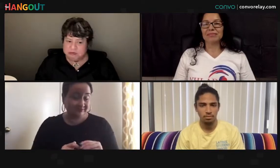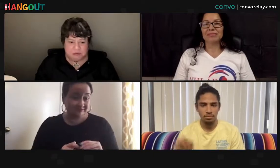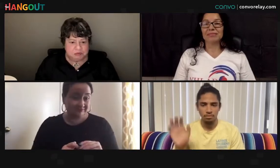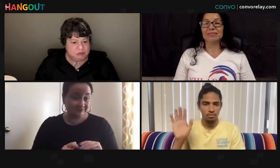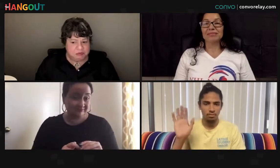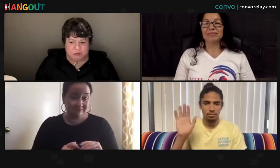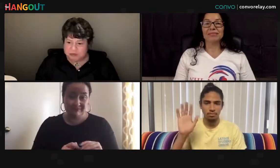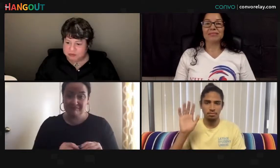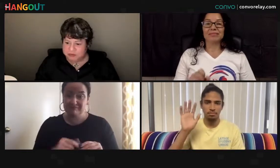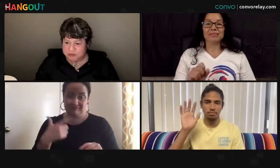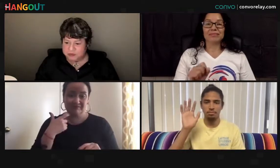add?